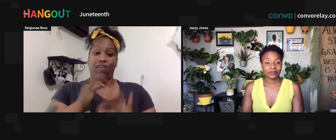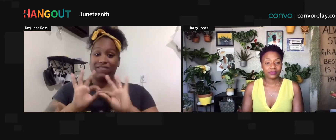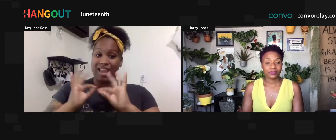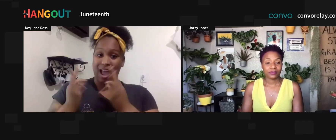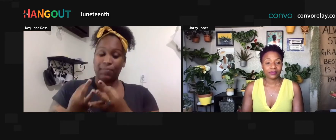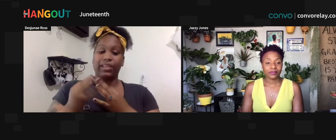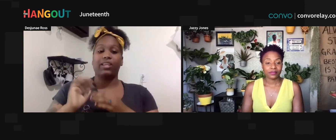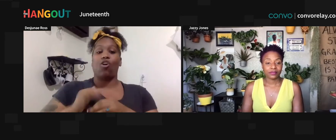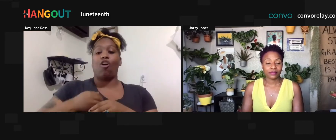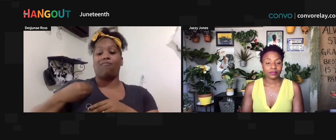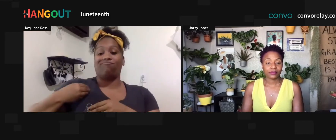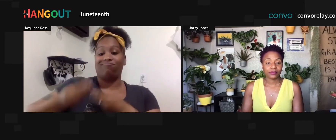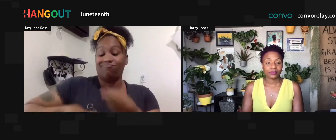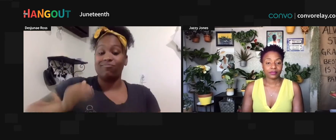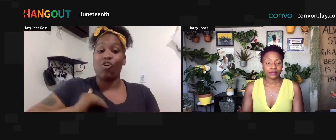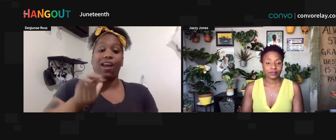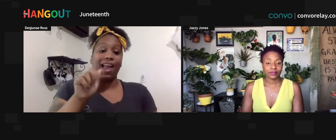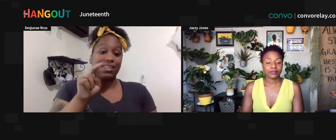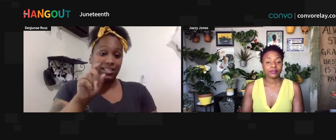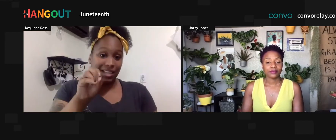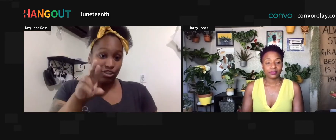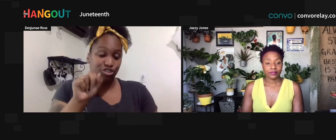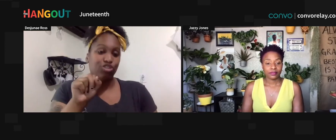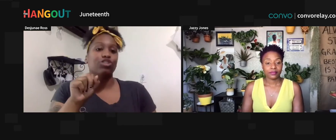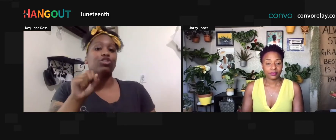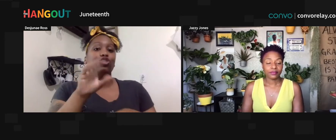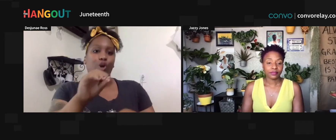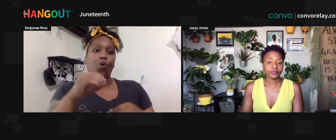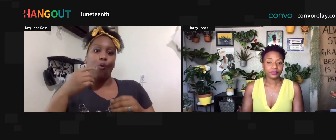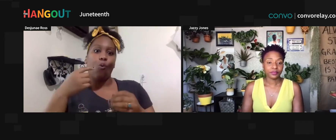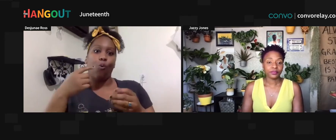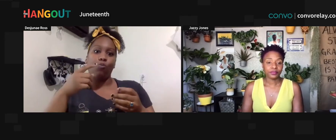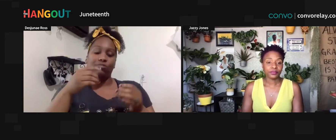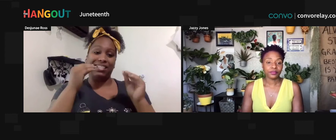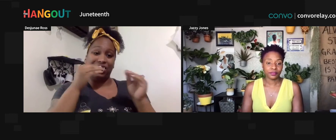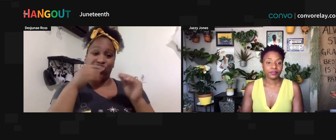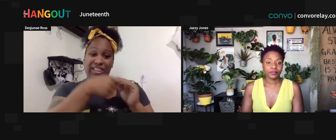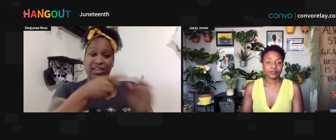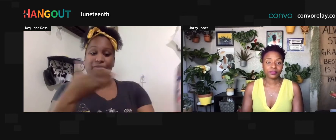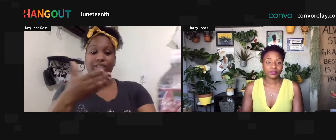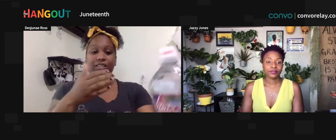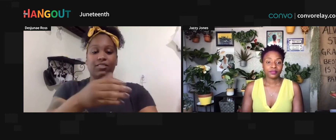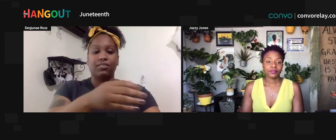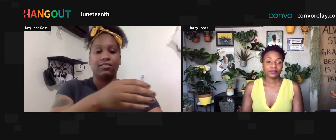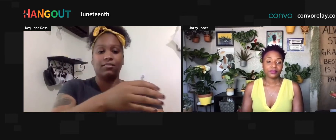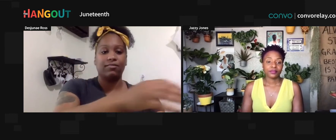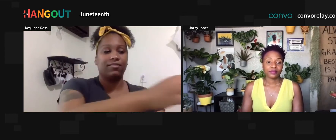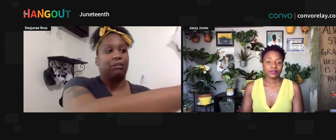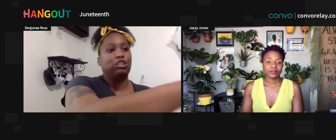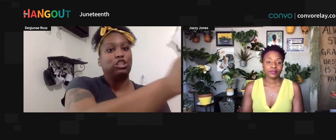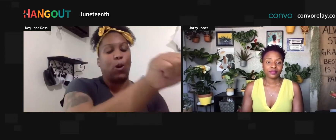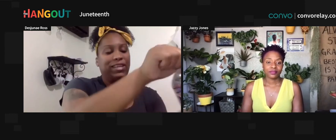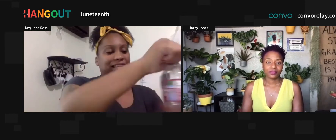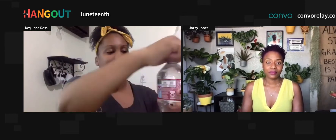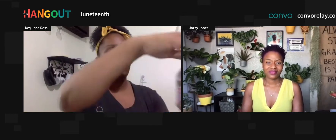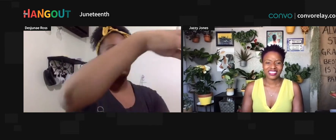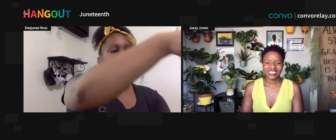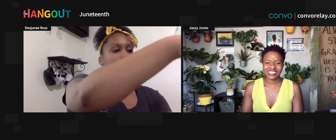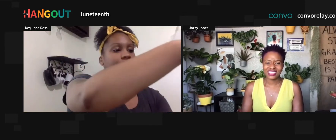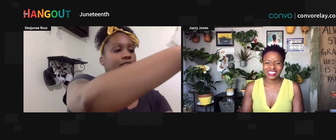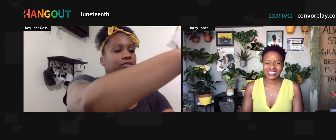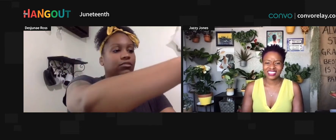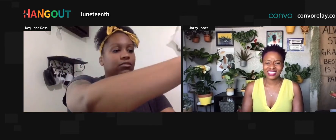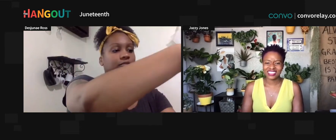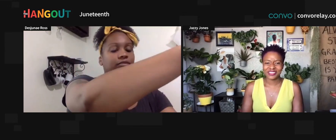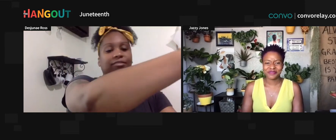teaching them to understand the history of our family and their ancestors. And so I'm teaching them.